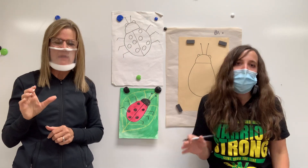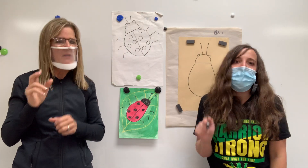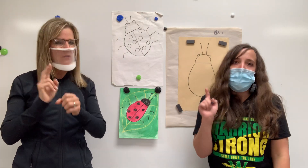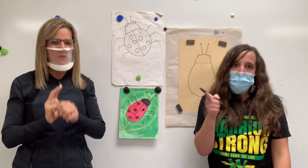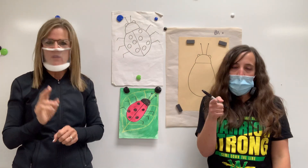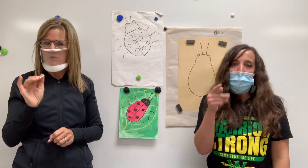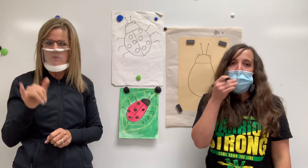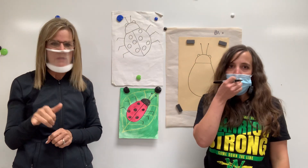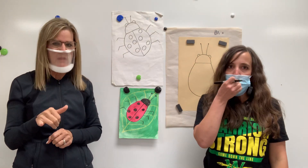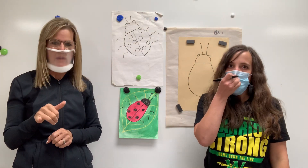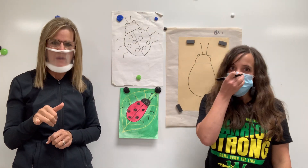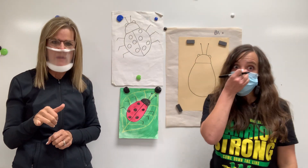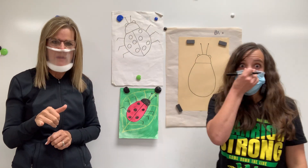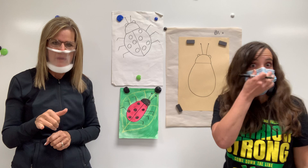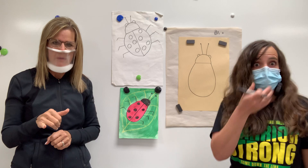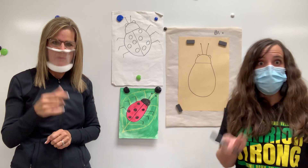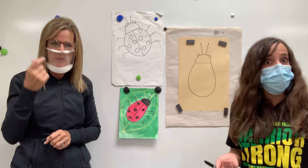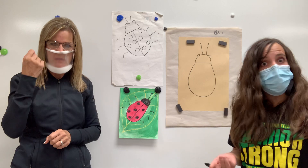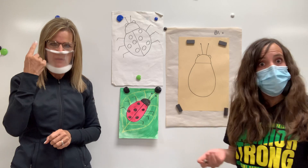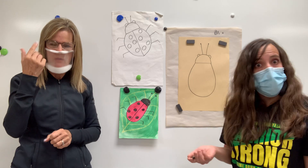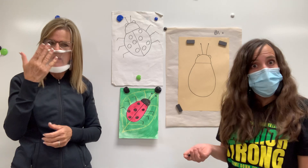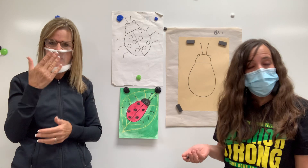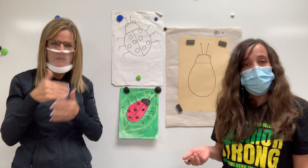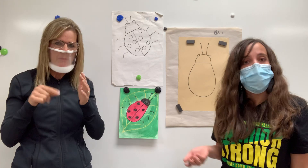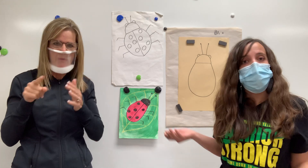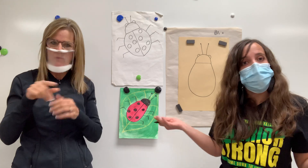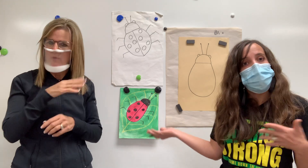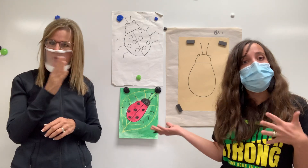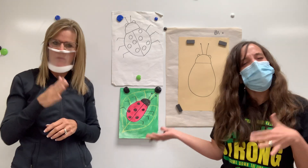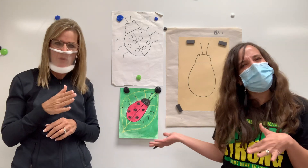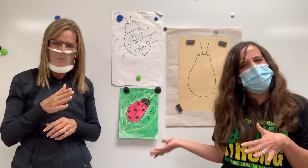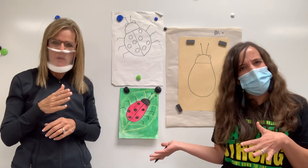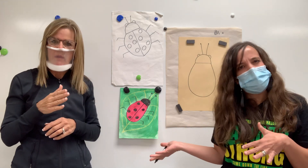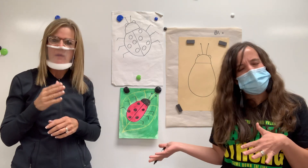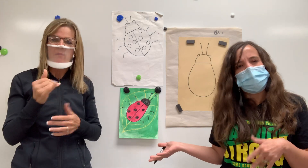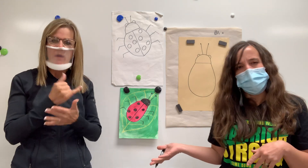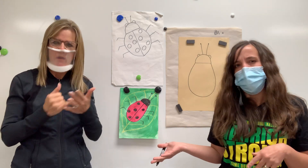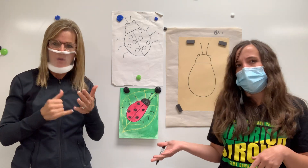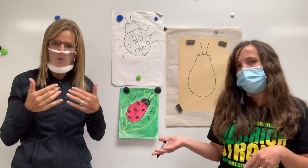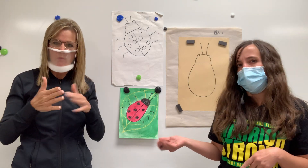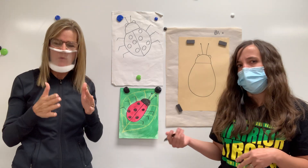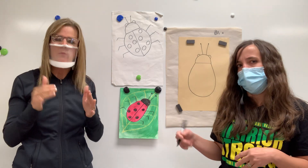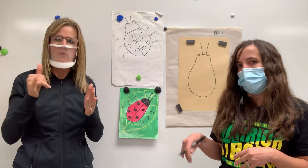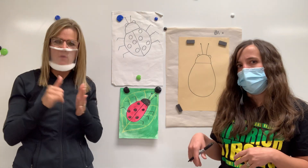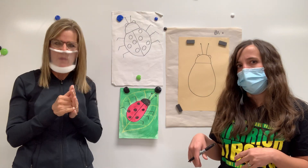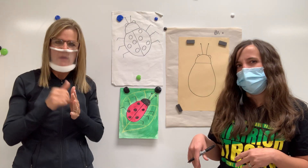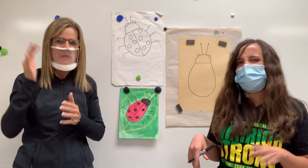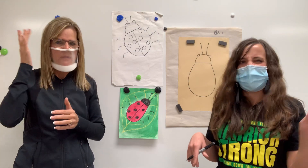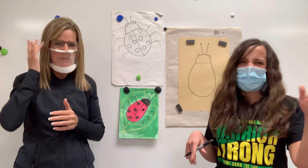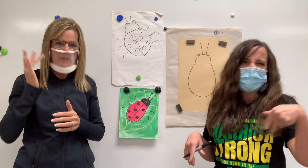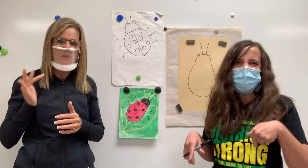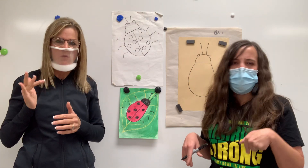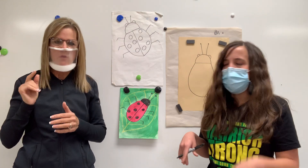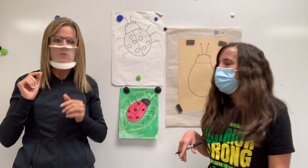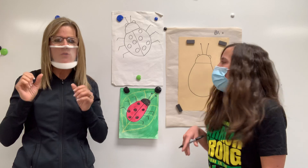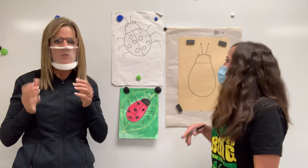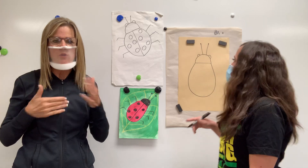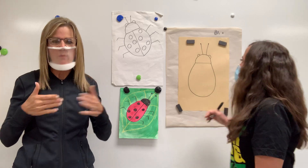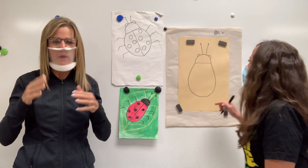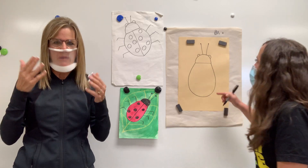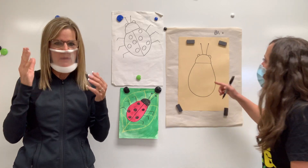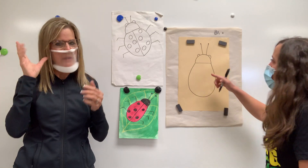used to it. But I just realized some of you have never been in my art room before, so that's what that noise is that you might sometimes hear on my videos. No big